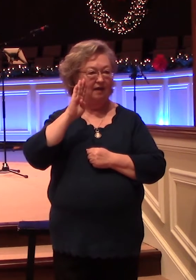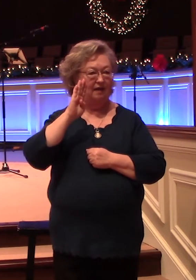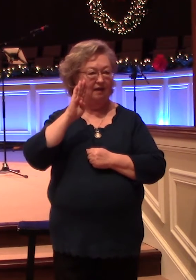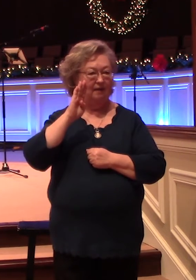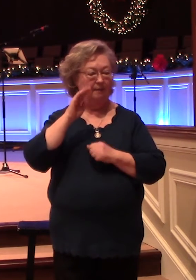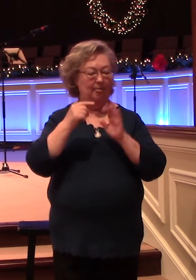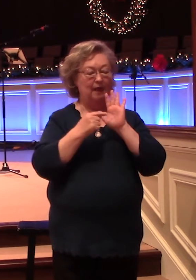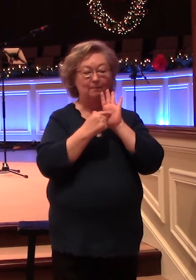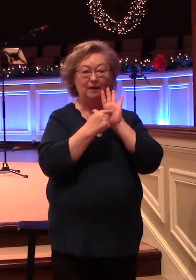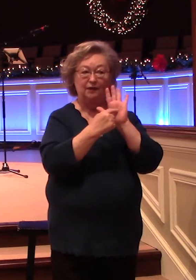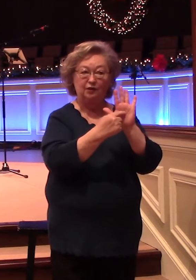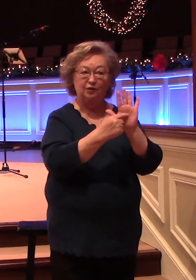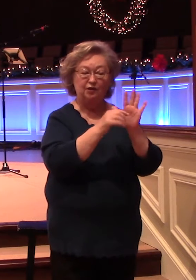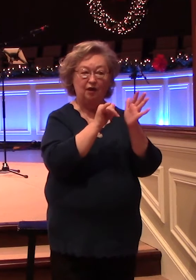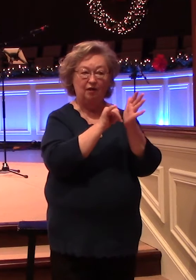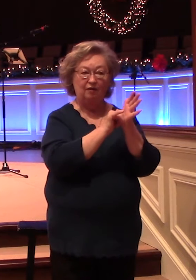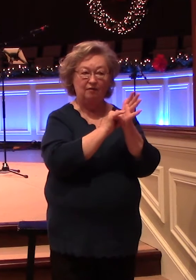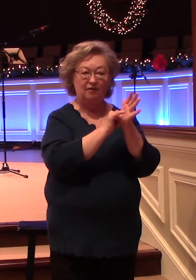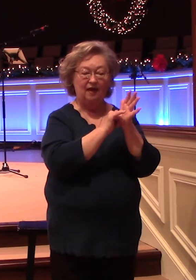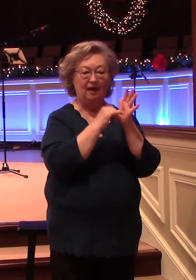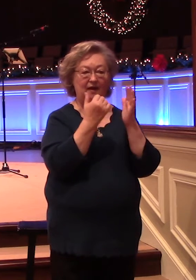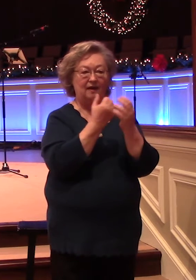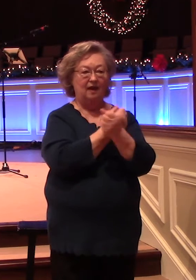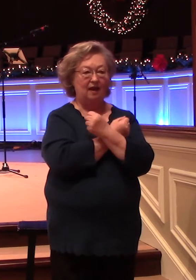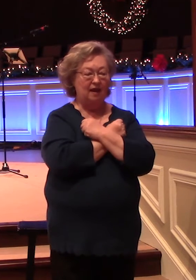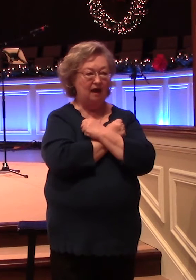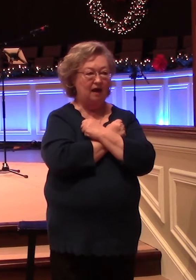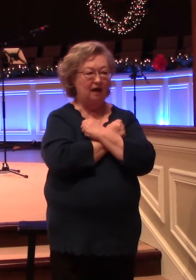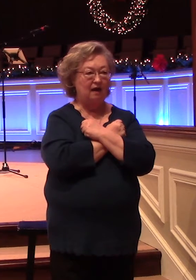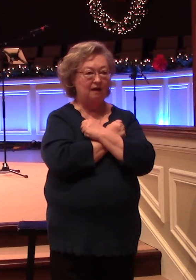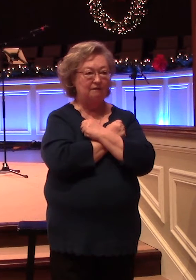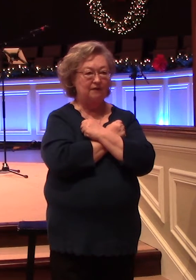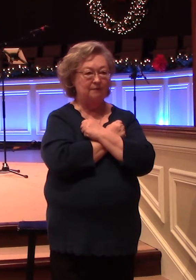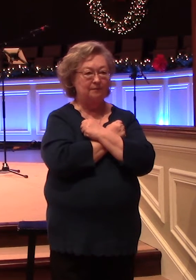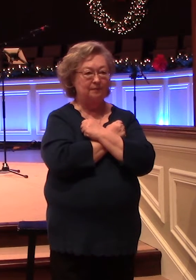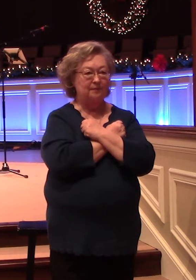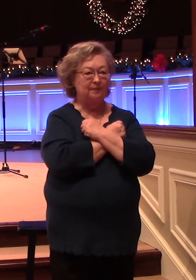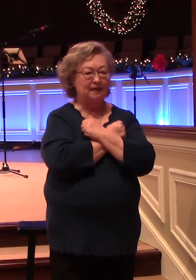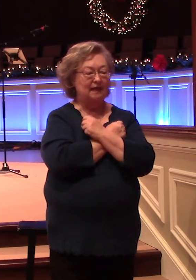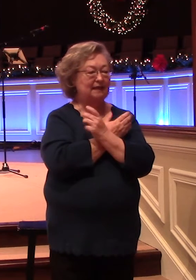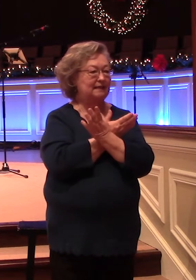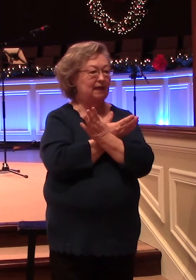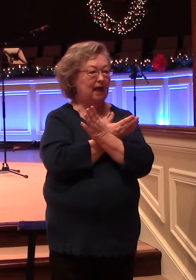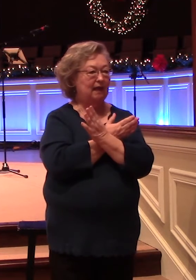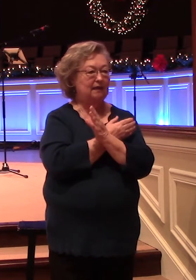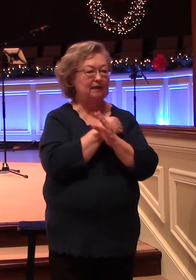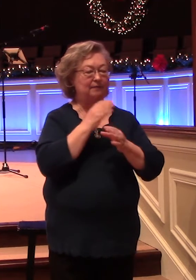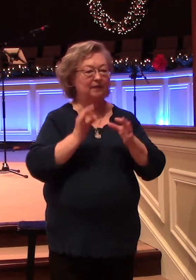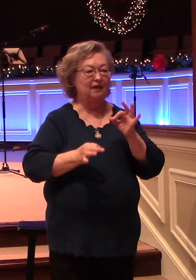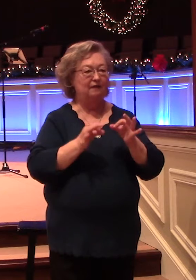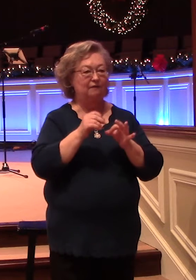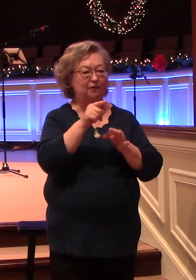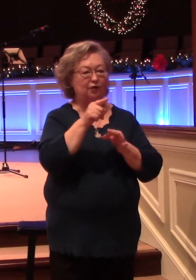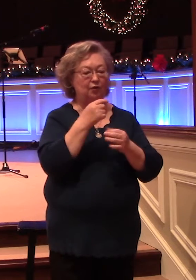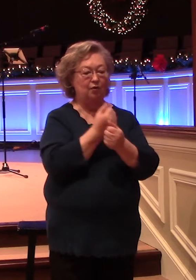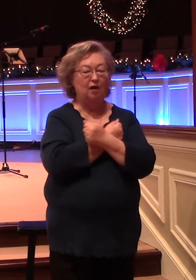the same side, it's two sides of the same coin. To love God is to love one